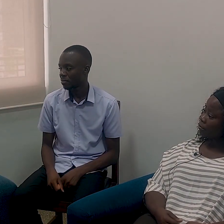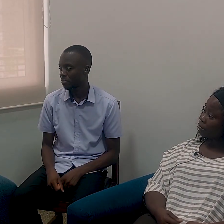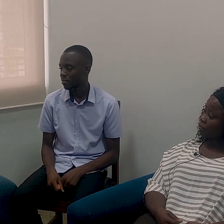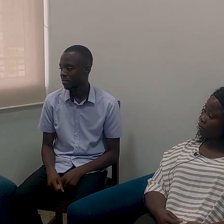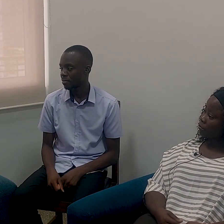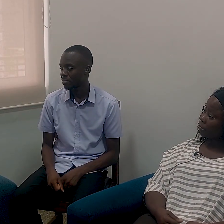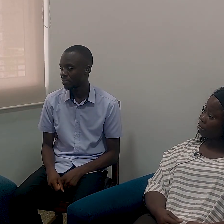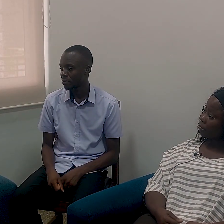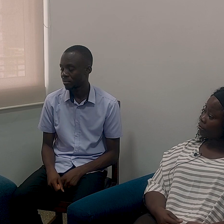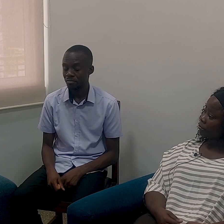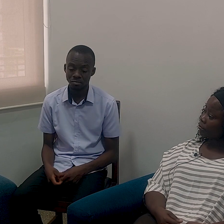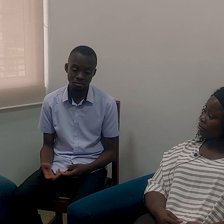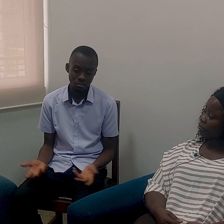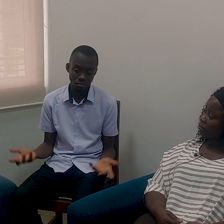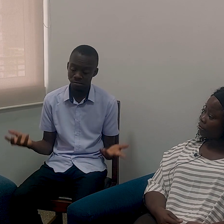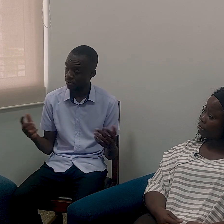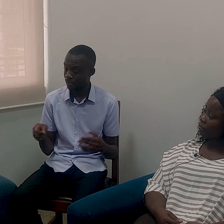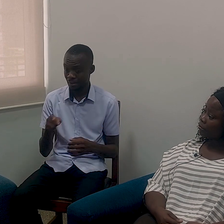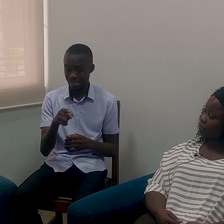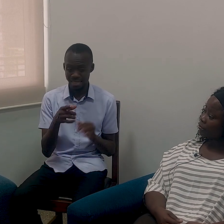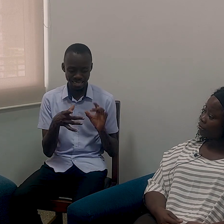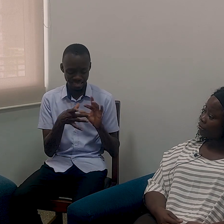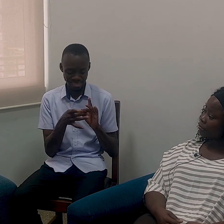The last statement she made, honestly speaking,